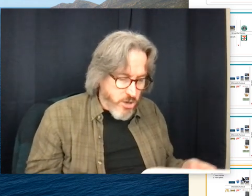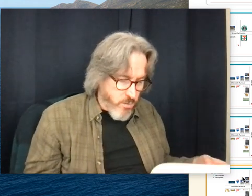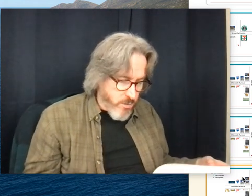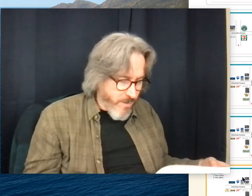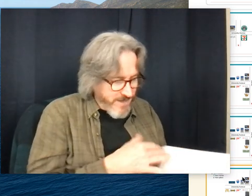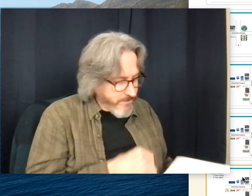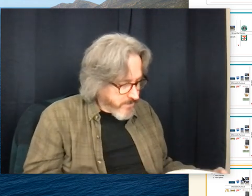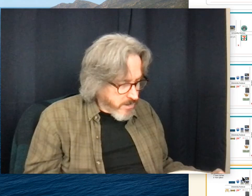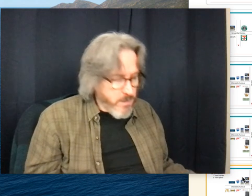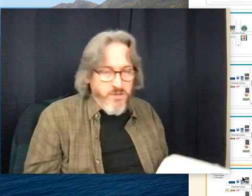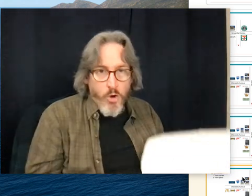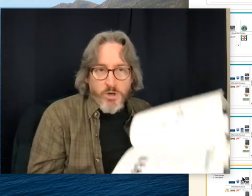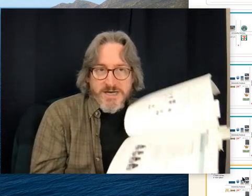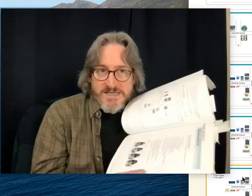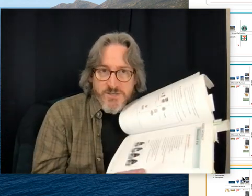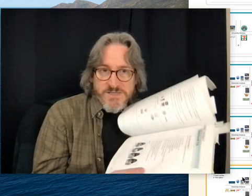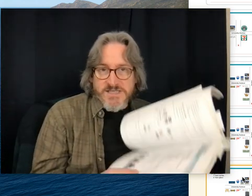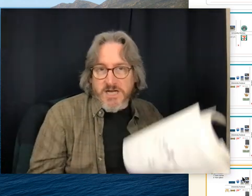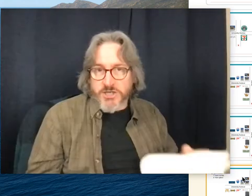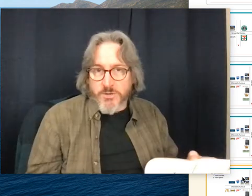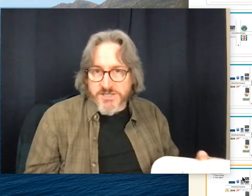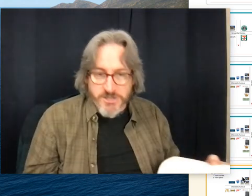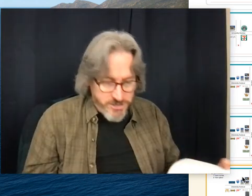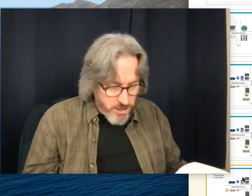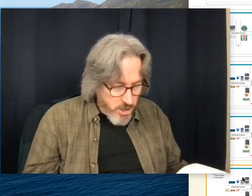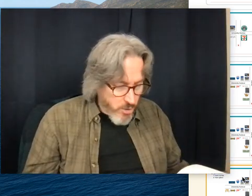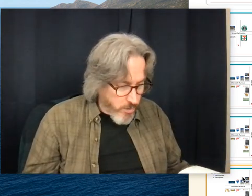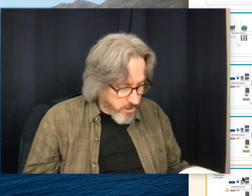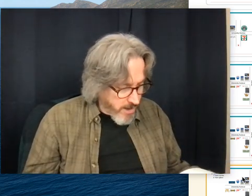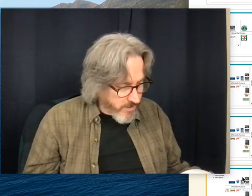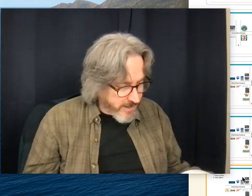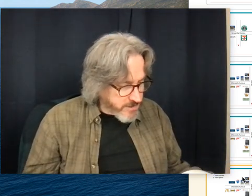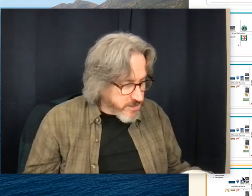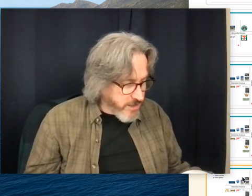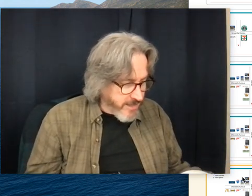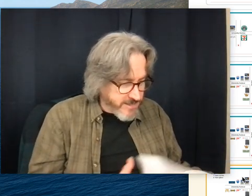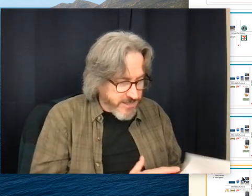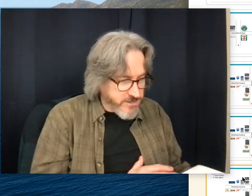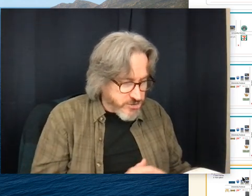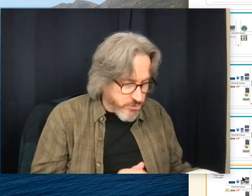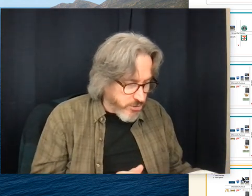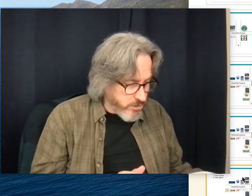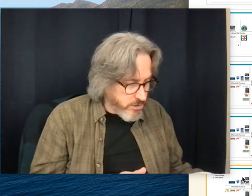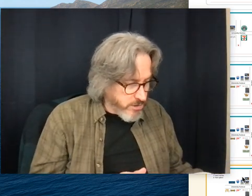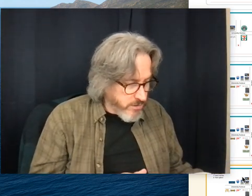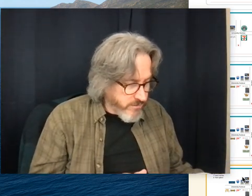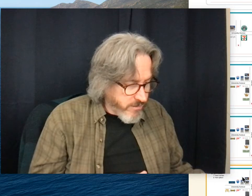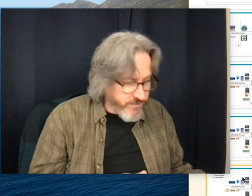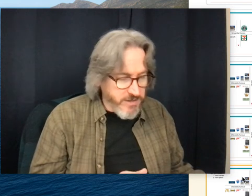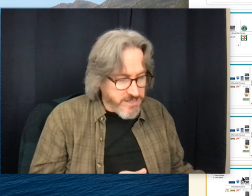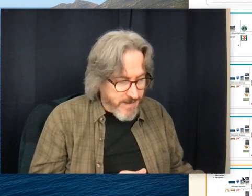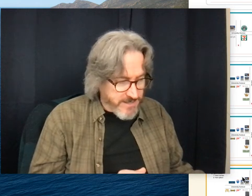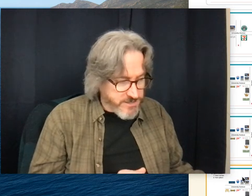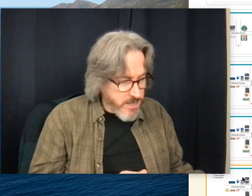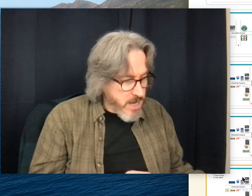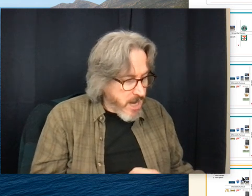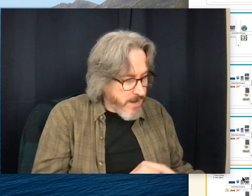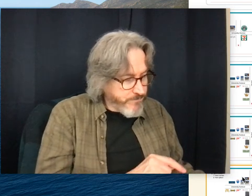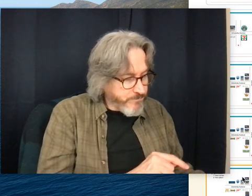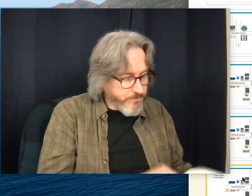There's no, I mean, the homework is those discussion questions where I'm like, it's like circle, fill in the